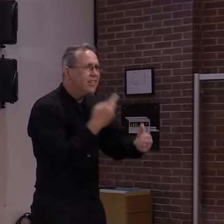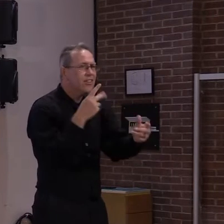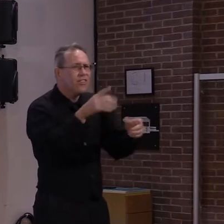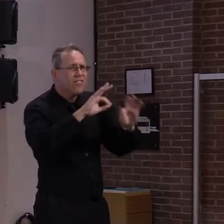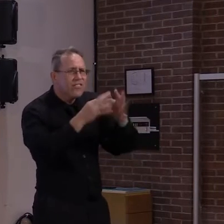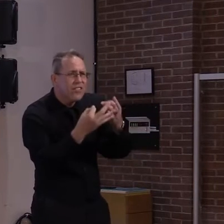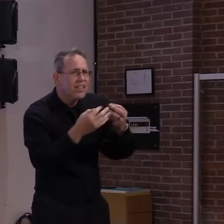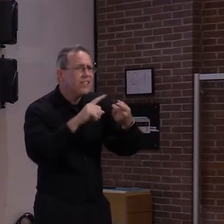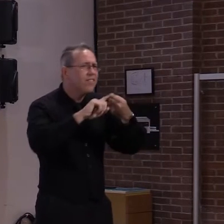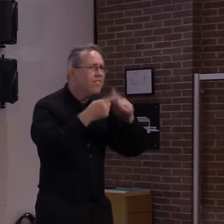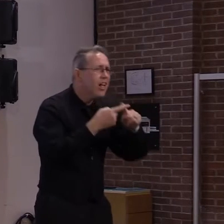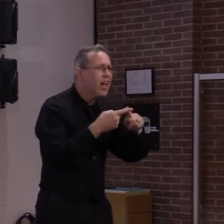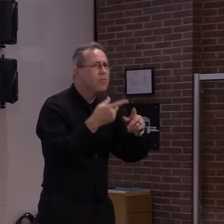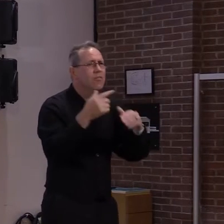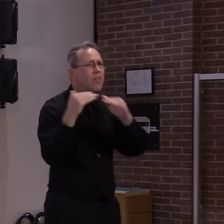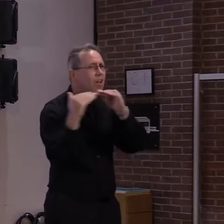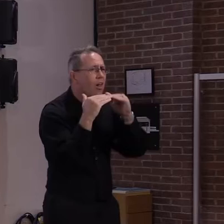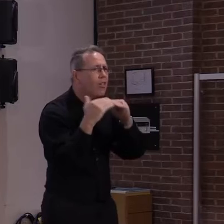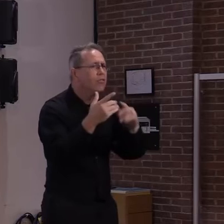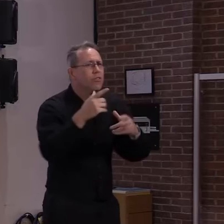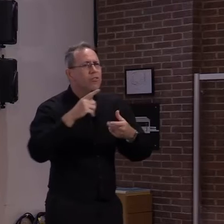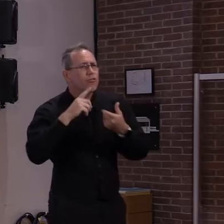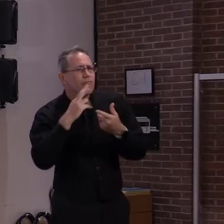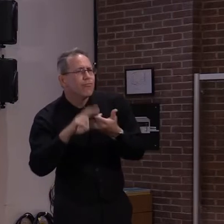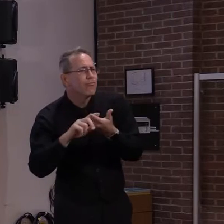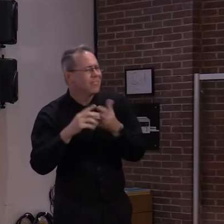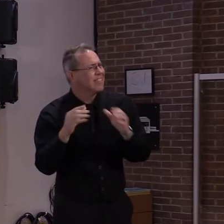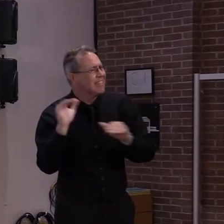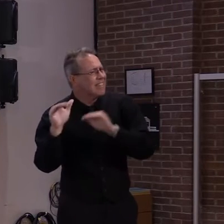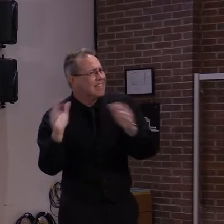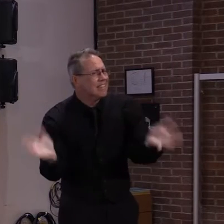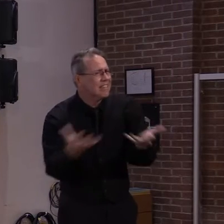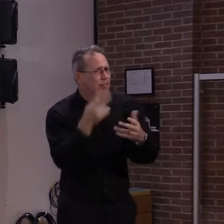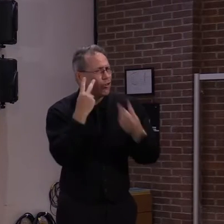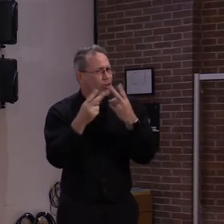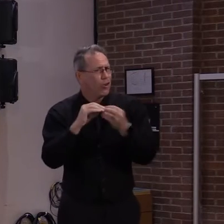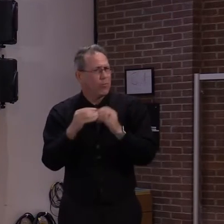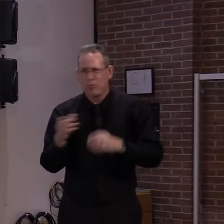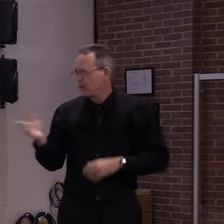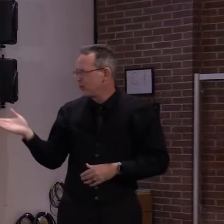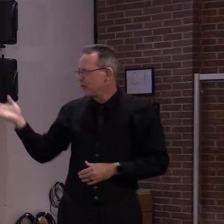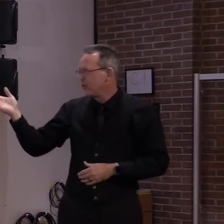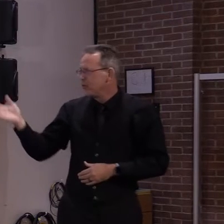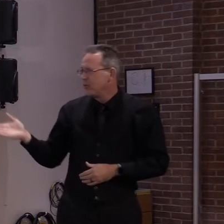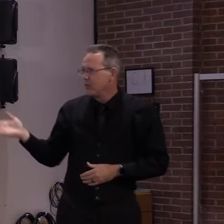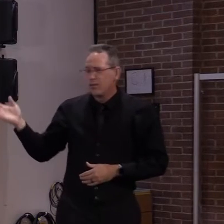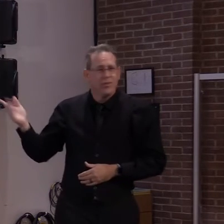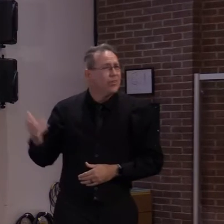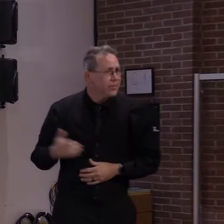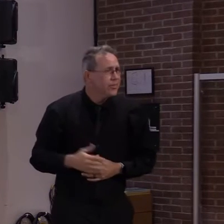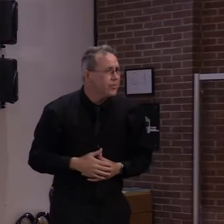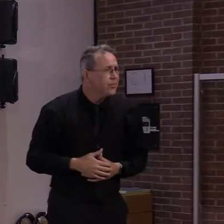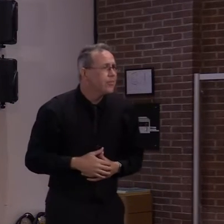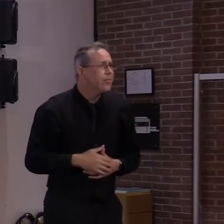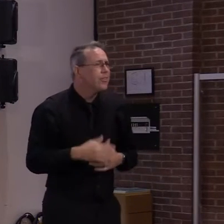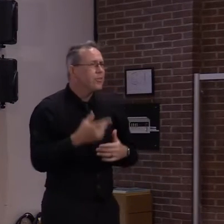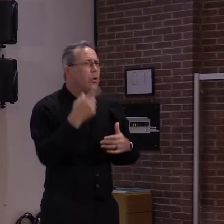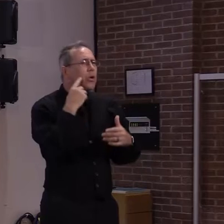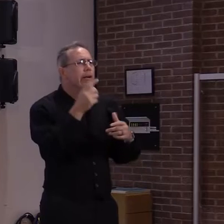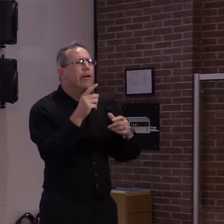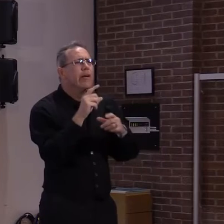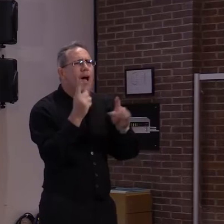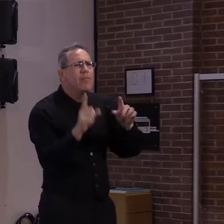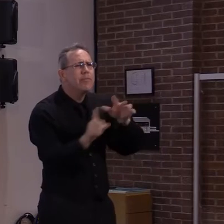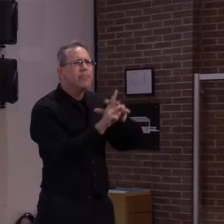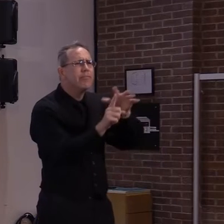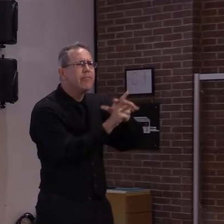those cases that we're seeing, those breakthrough cases that we're seeing, you need to really look at that data on the cumulative level. And when we do that over the